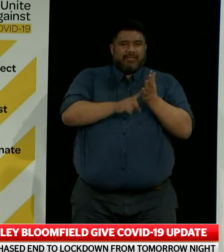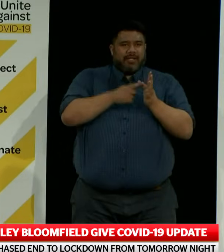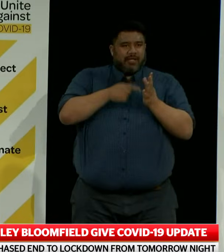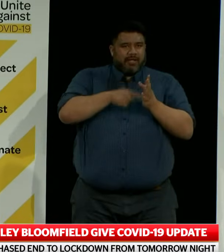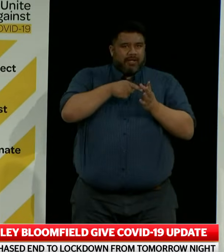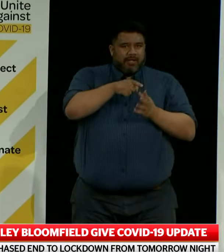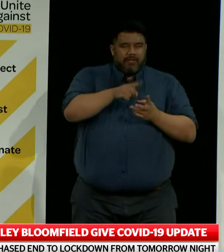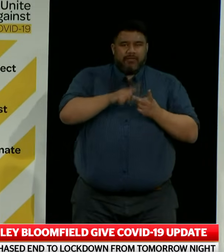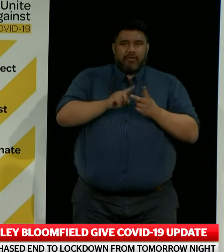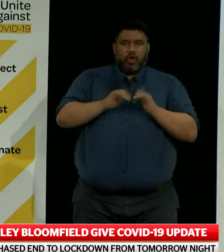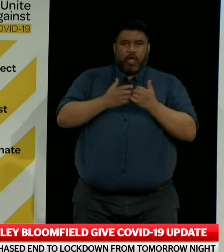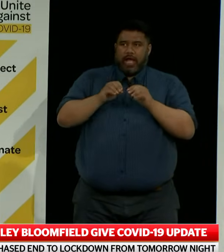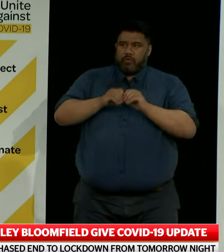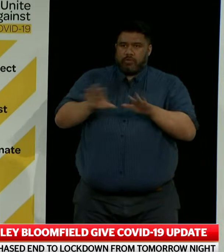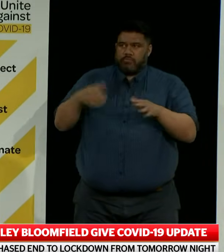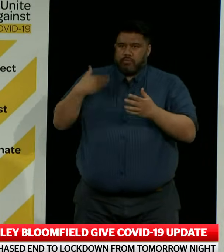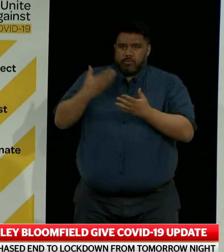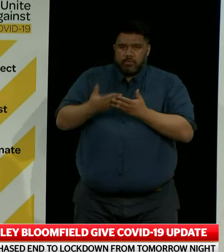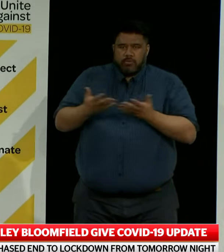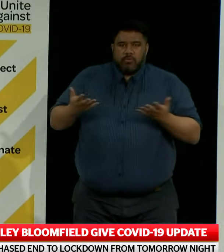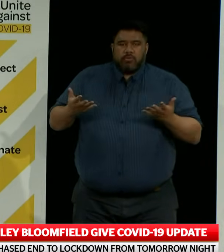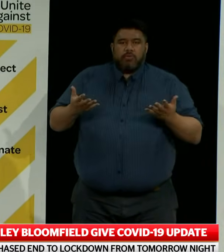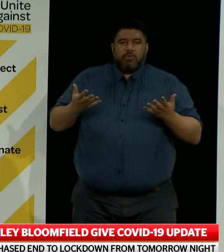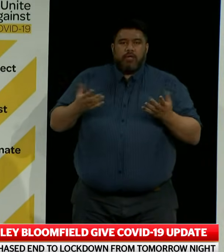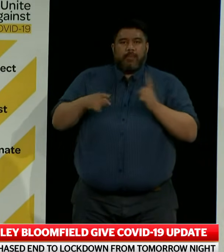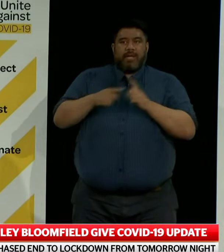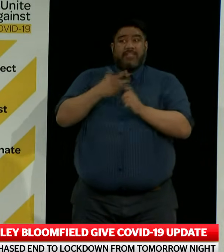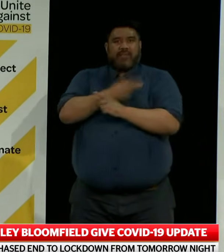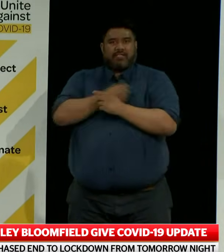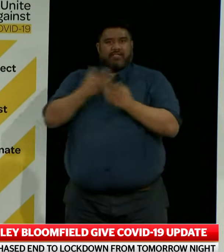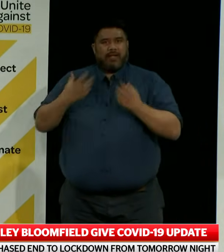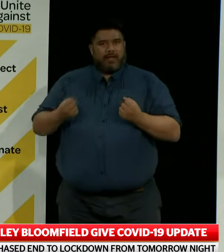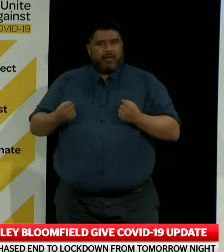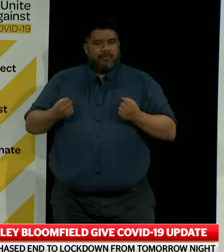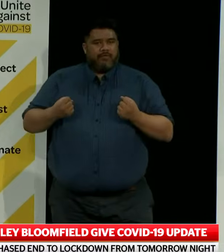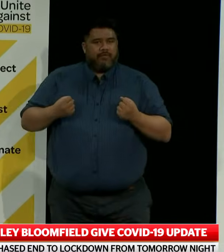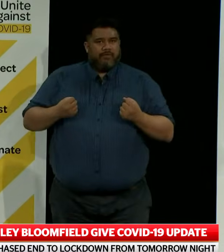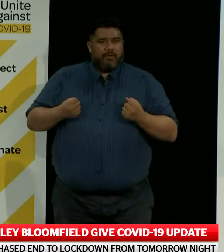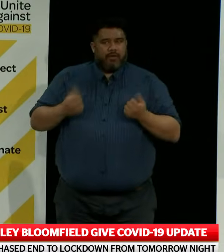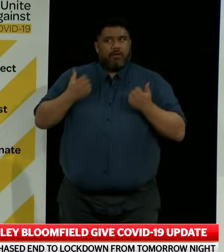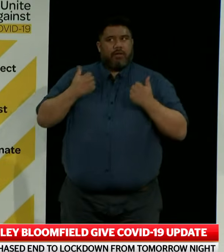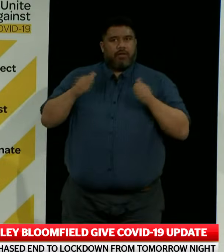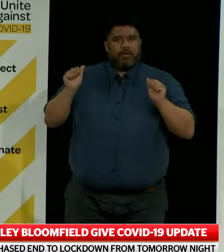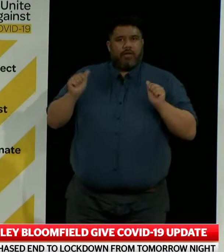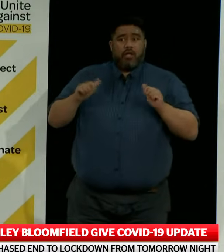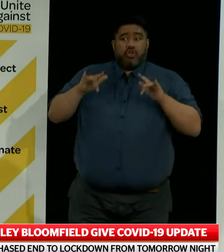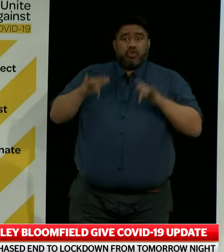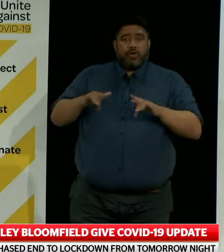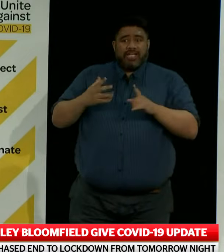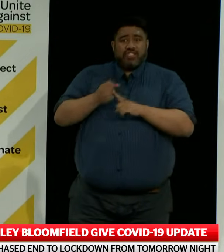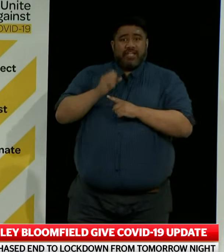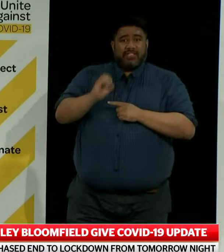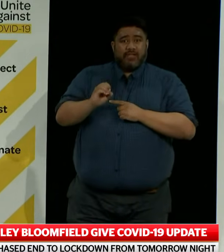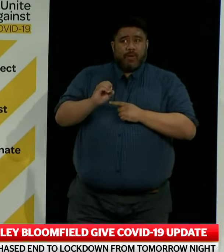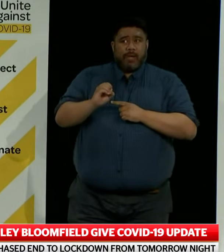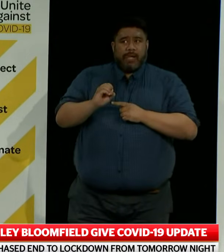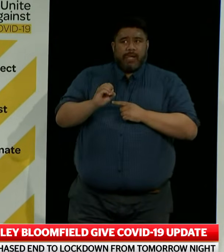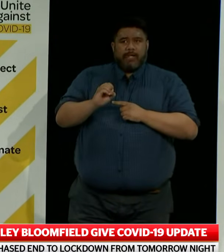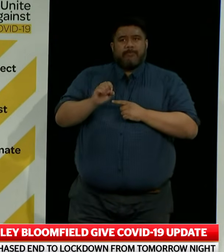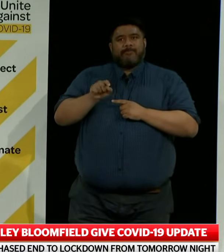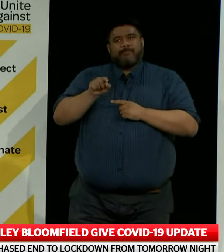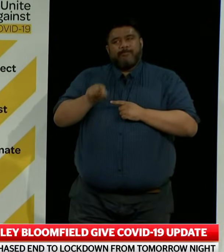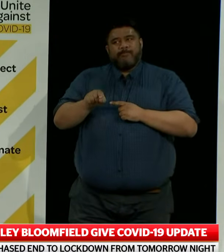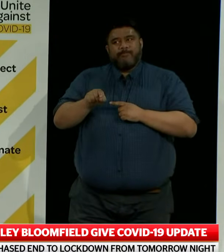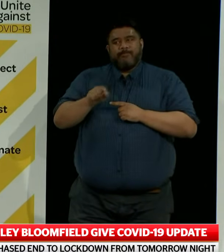of the outbreak, but at the same time, we also have vaccines. So the fact that we haven't reached zero is not nearly the